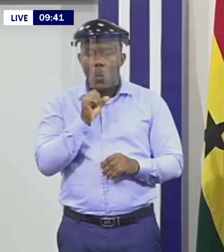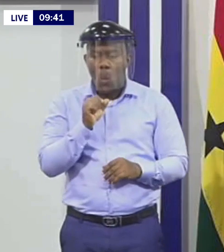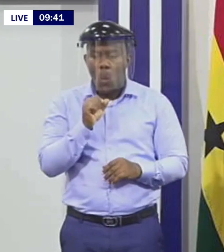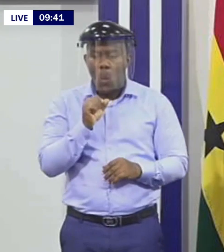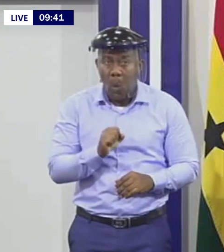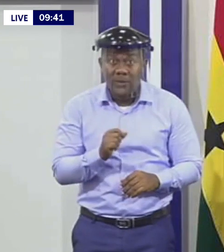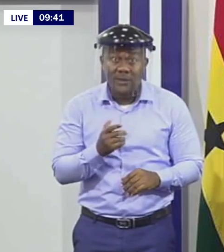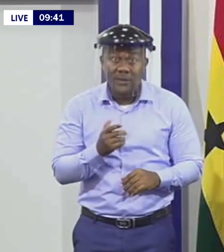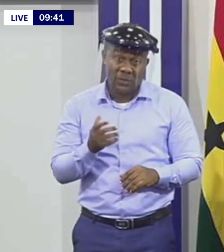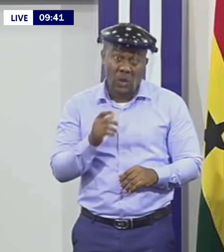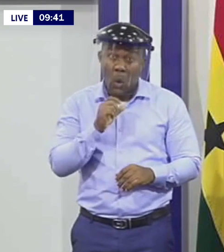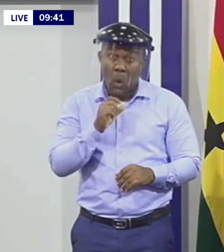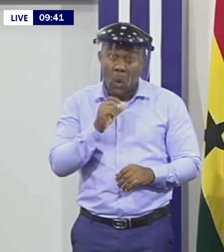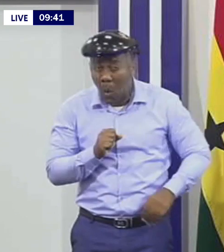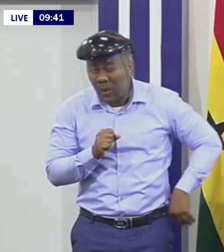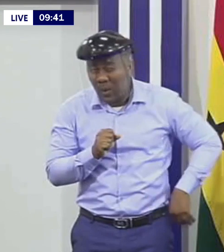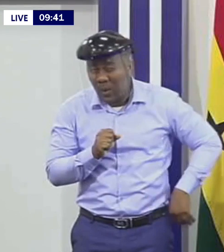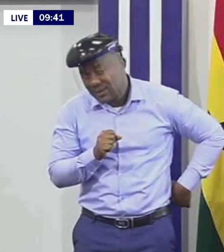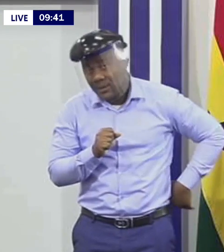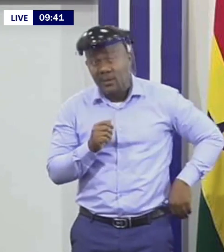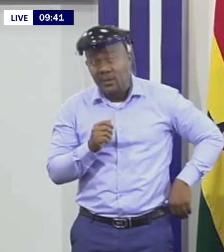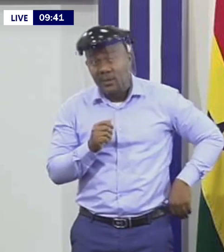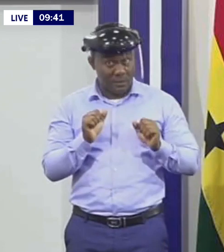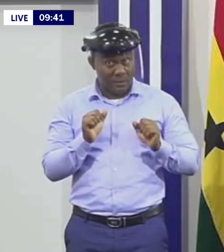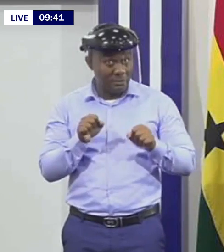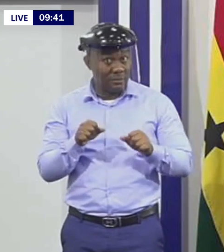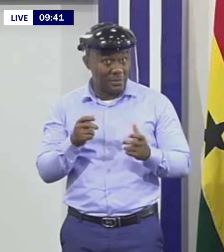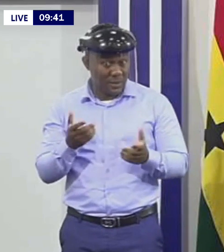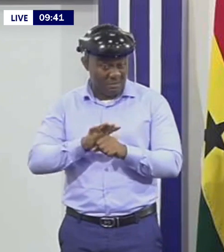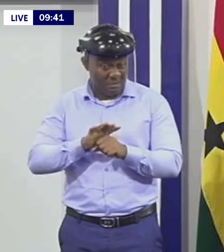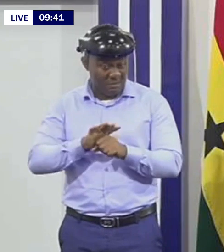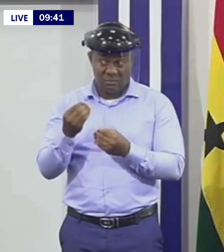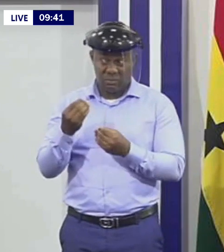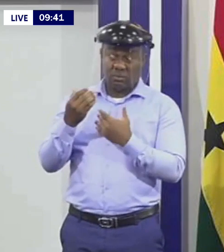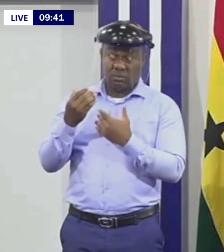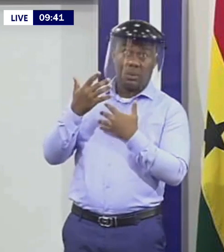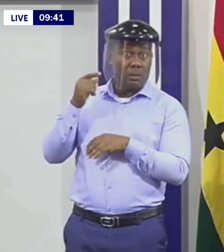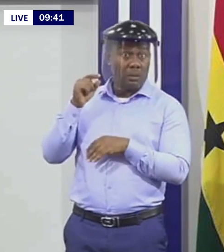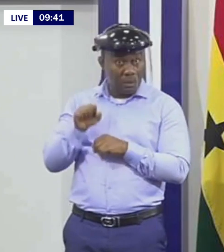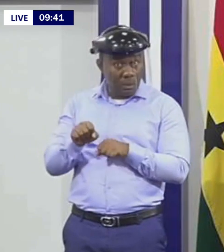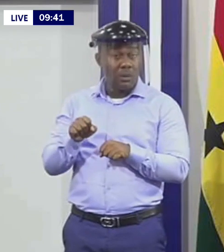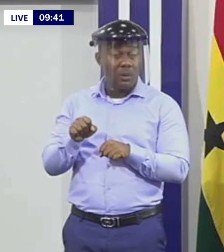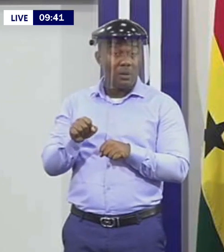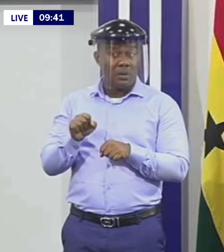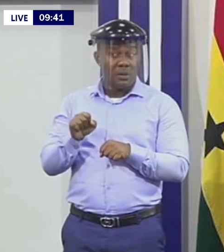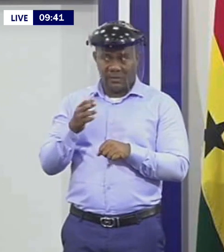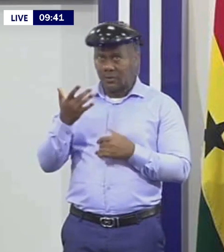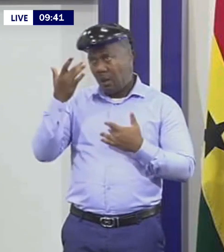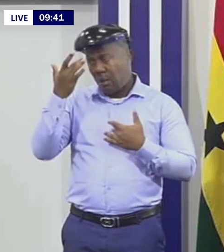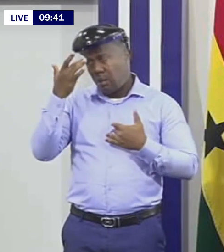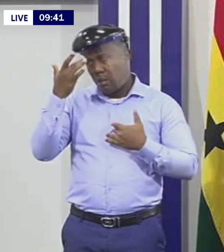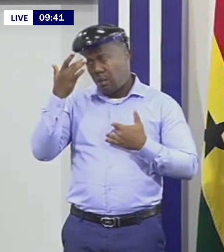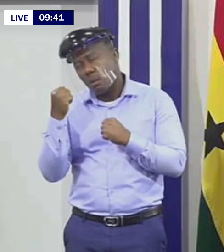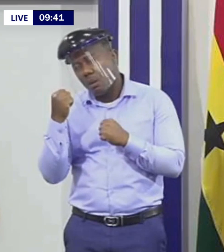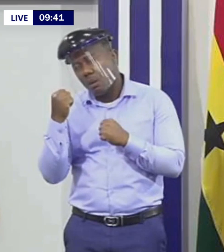earlier. The older you are with the infection, the likelihood of developing severe illness, and those with severe illness and older you are,